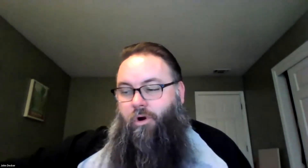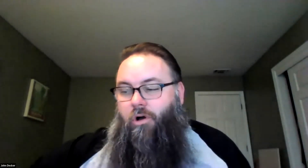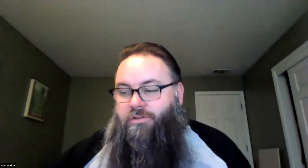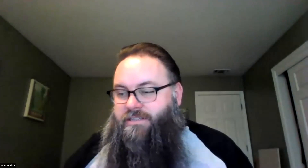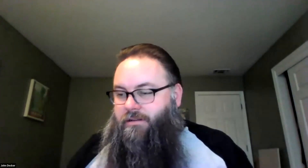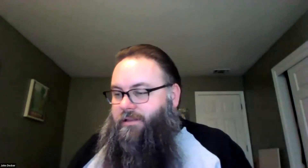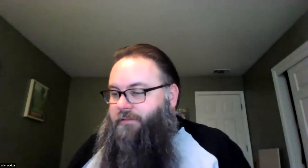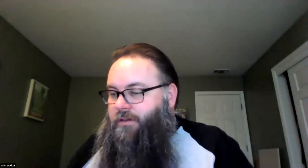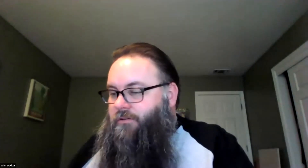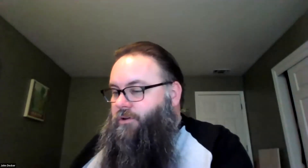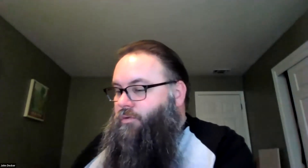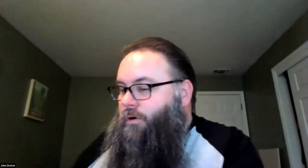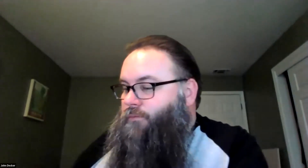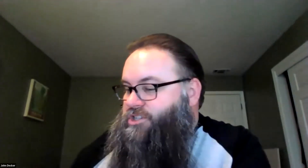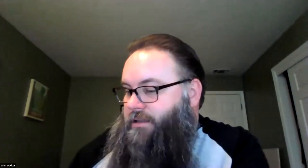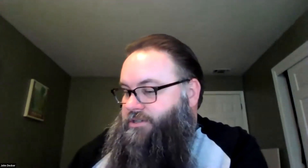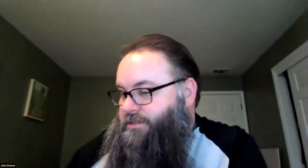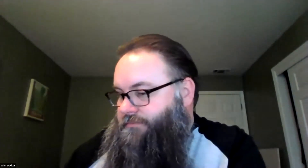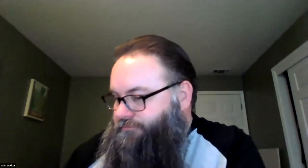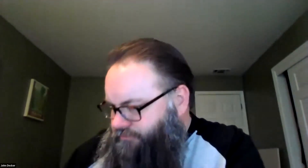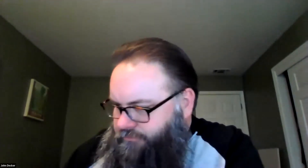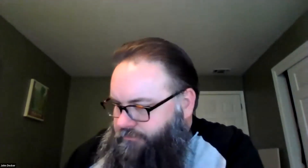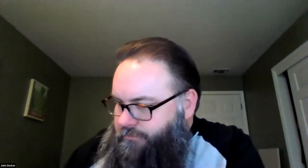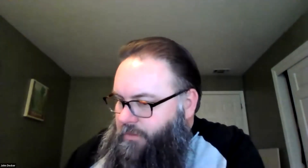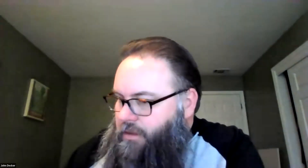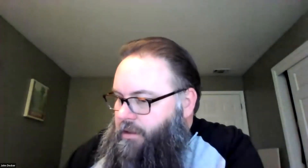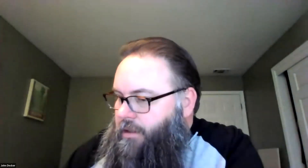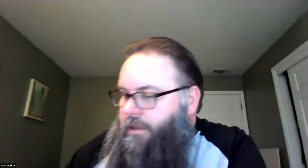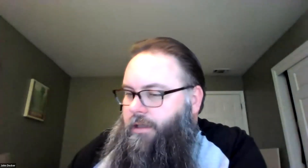because we're all still having workforce challenges.